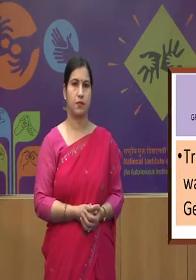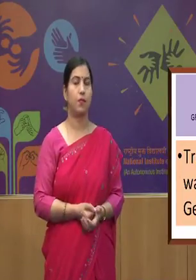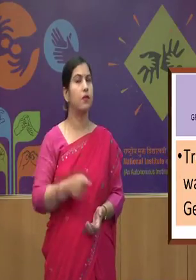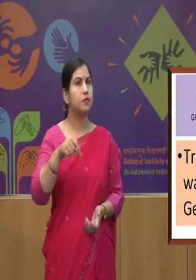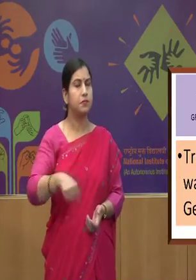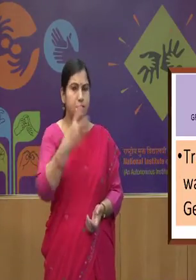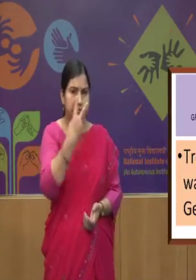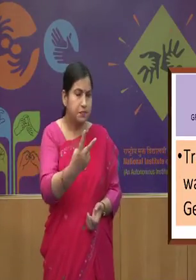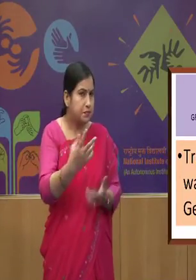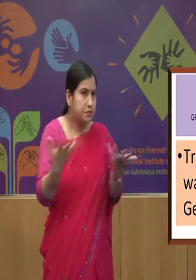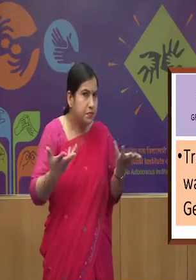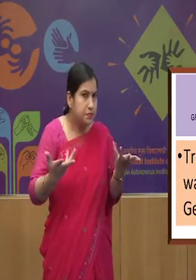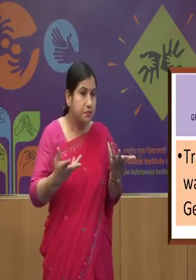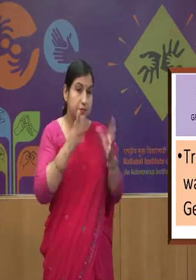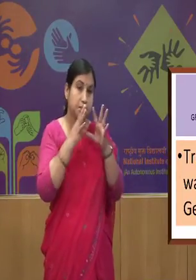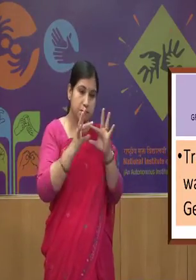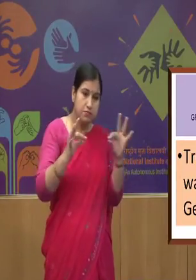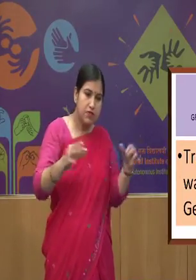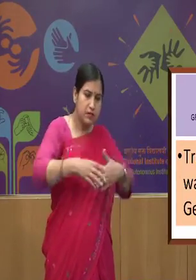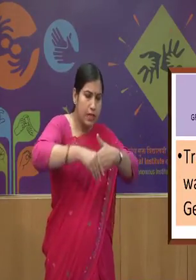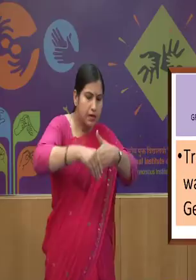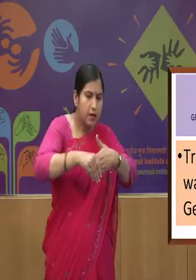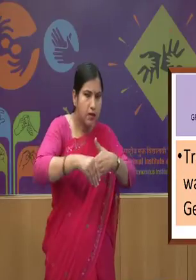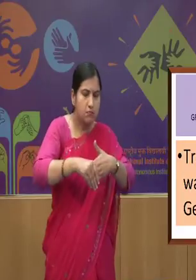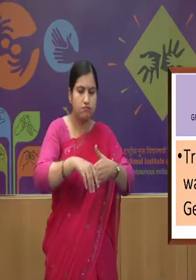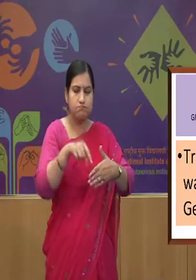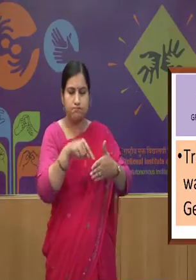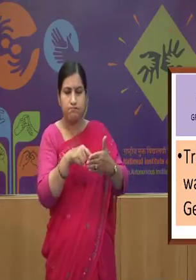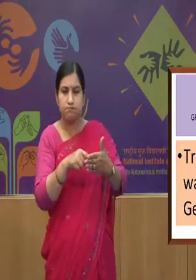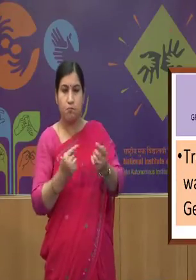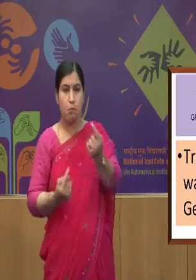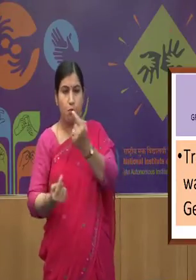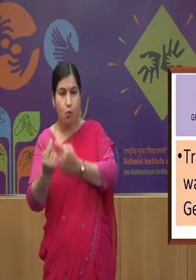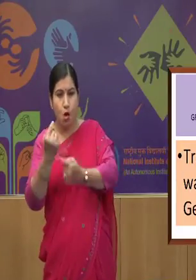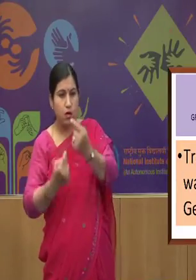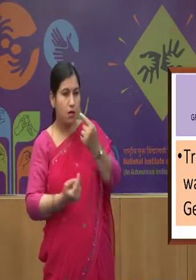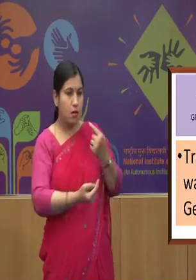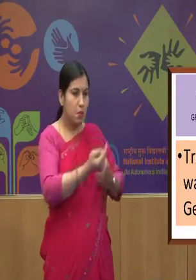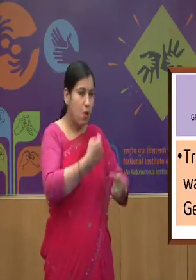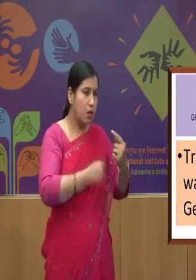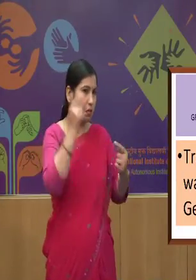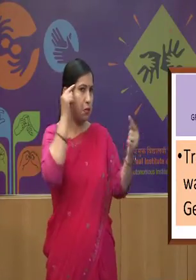Thus, we see that peace treaties had major political results.